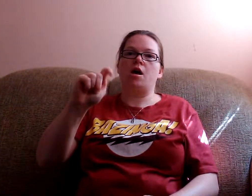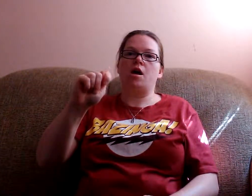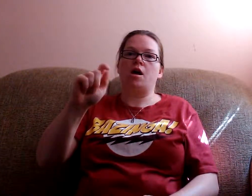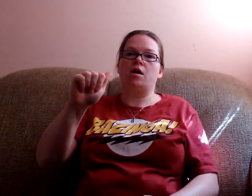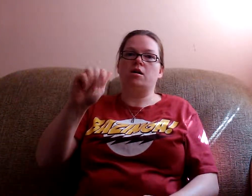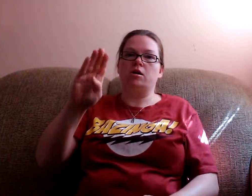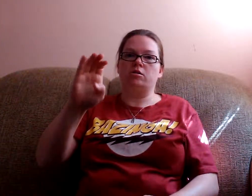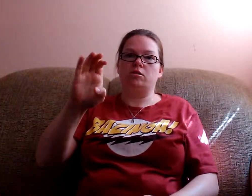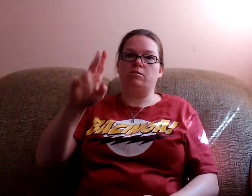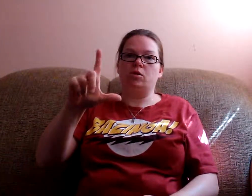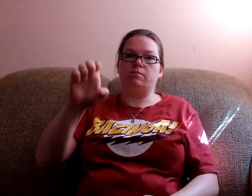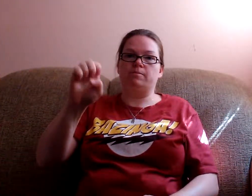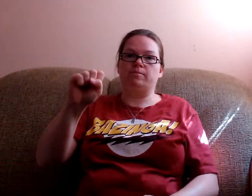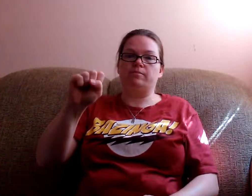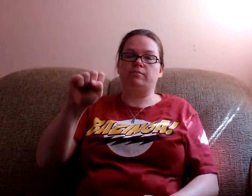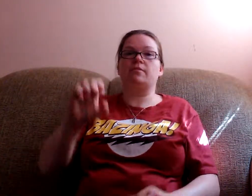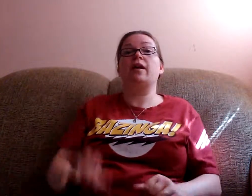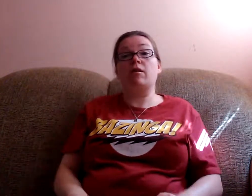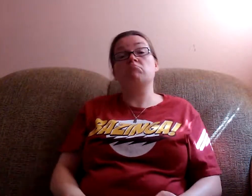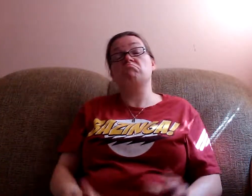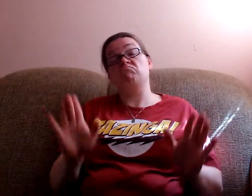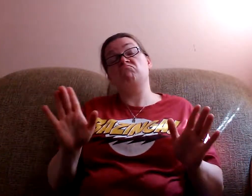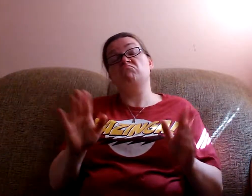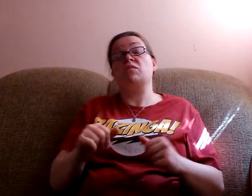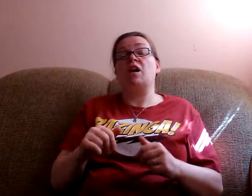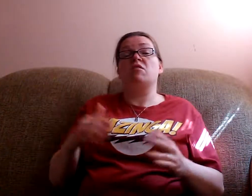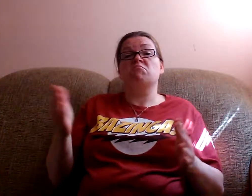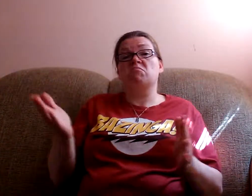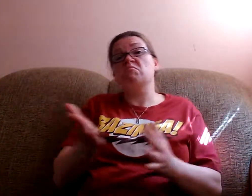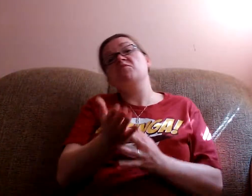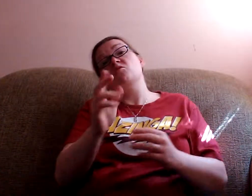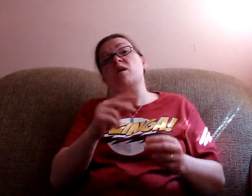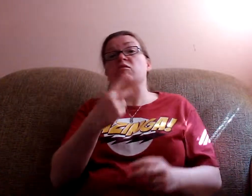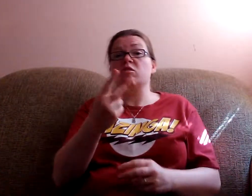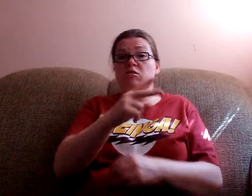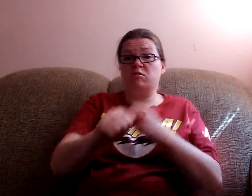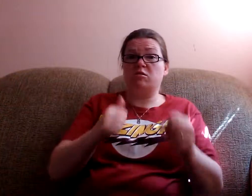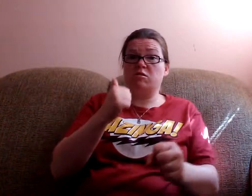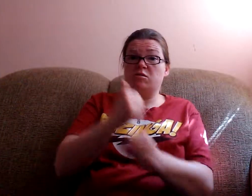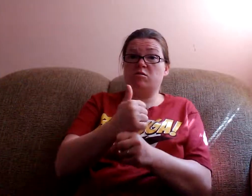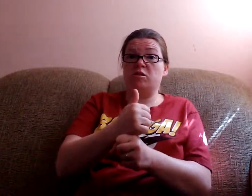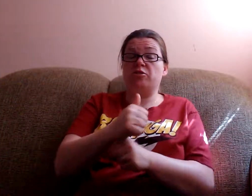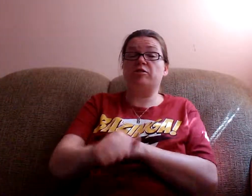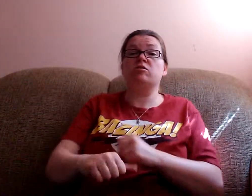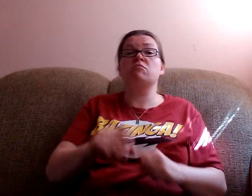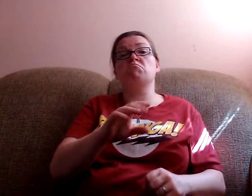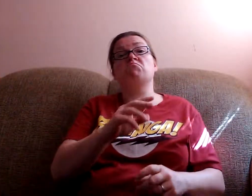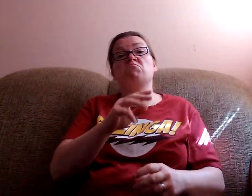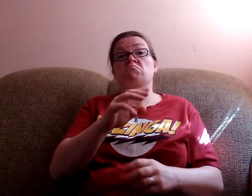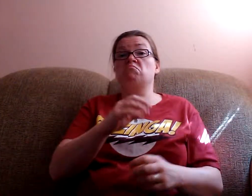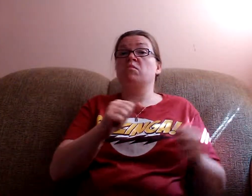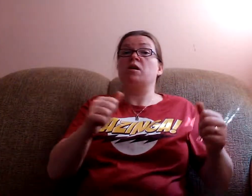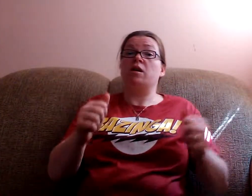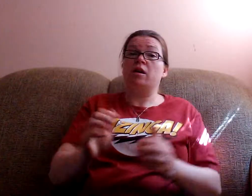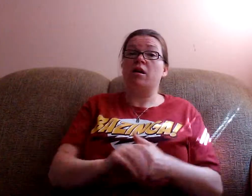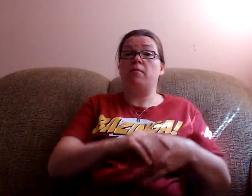wife. He looked very carefully, and of course in those days, it didn't matter if anybody fell in love. People got married because of land. If I